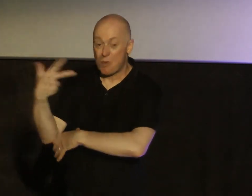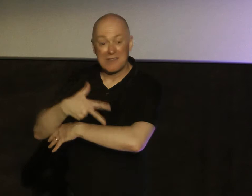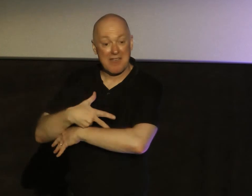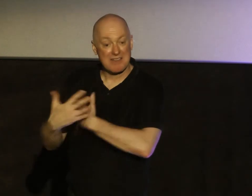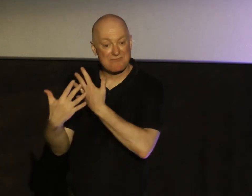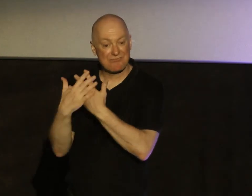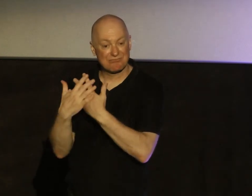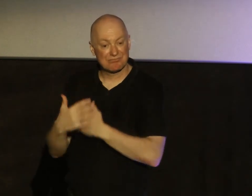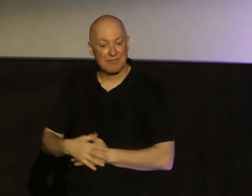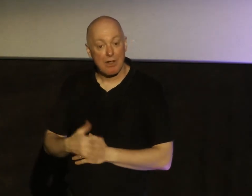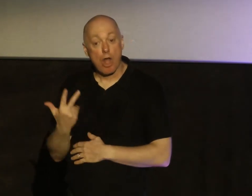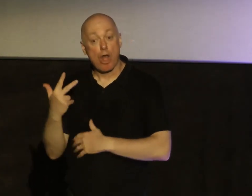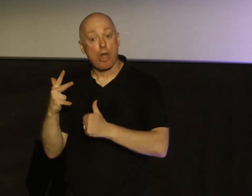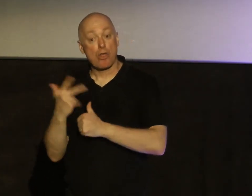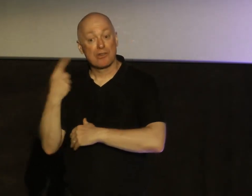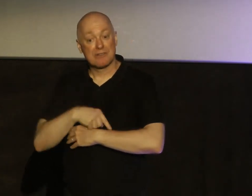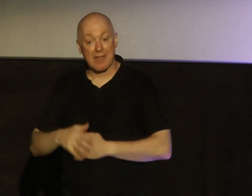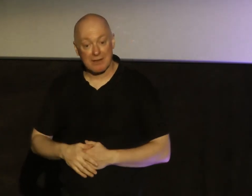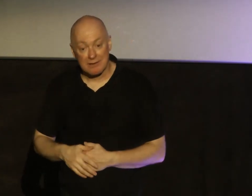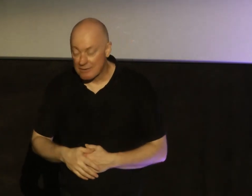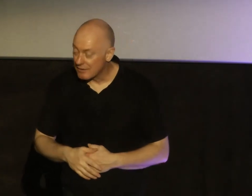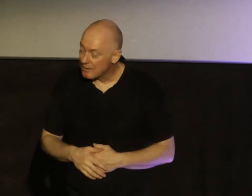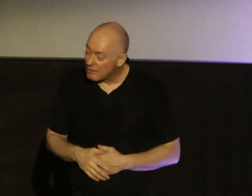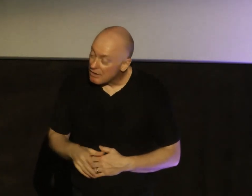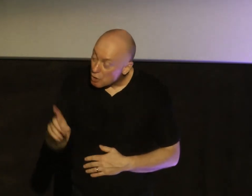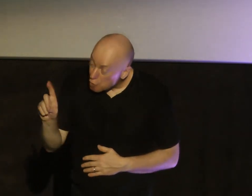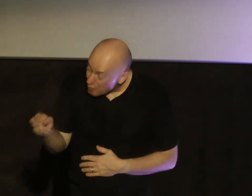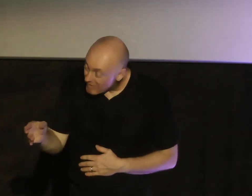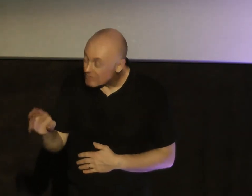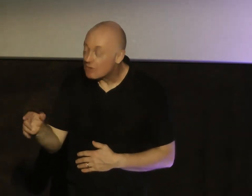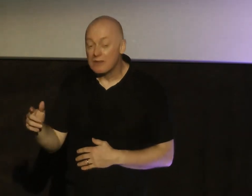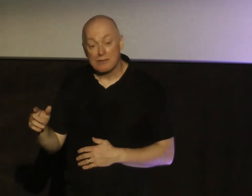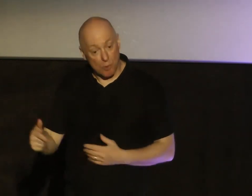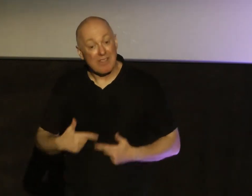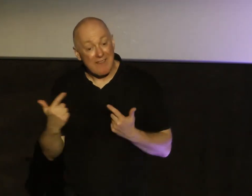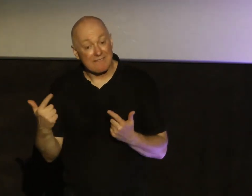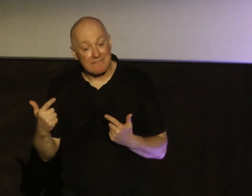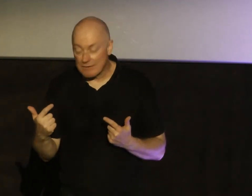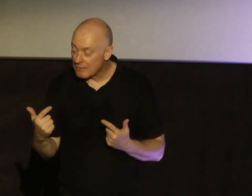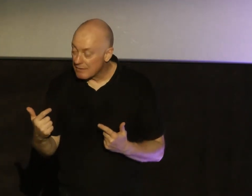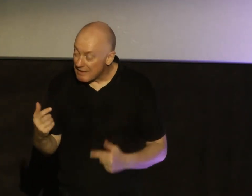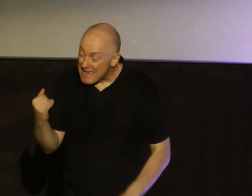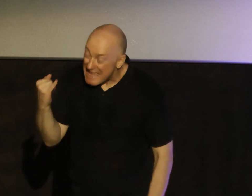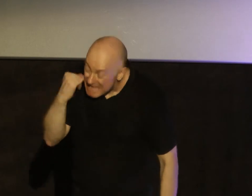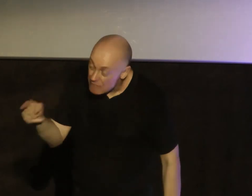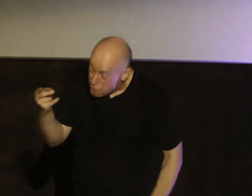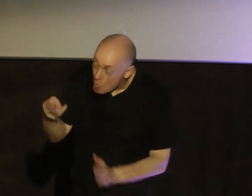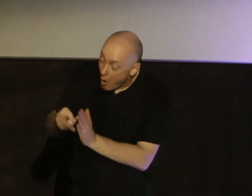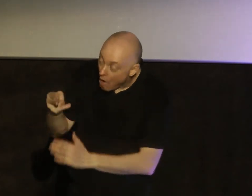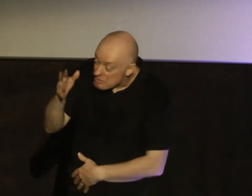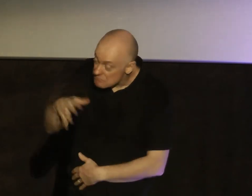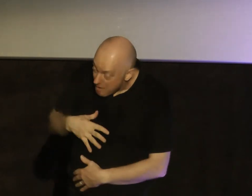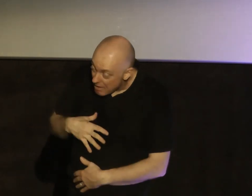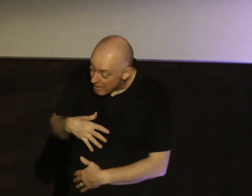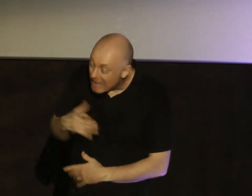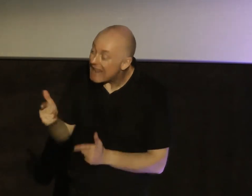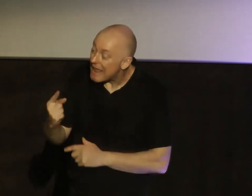third day, Joseph said to them, do this and you will live, for I fear God. If you are honest men, let one of your brothers